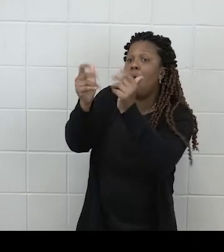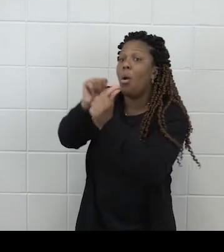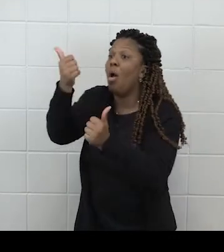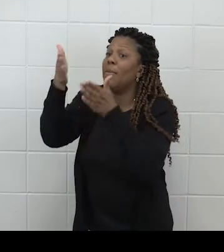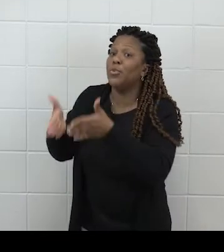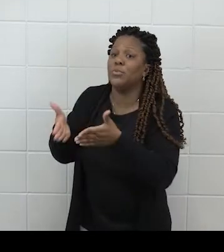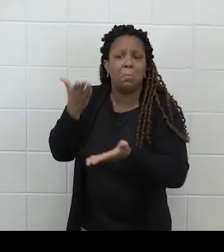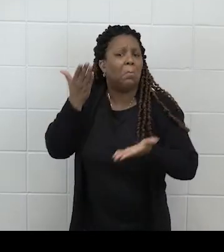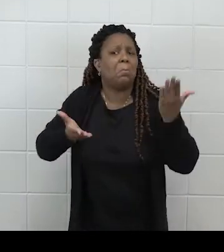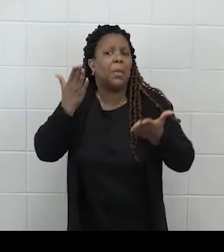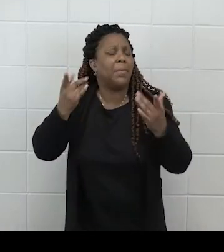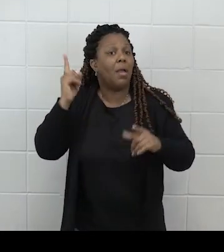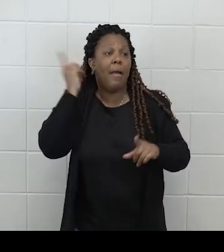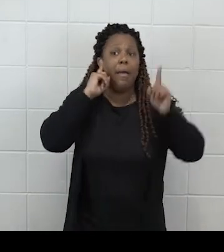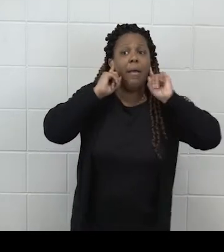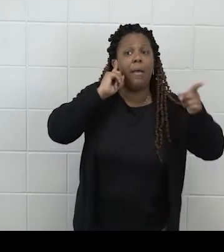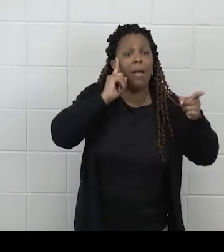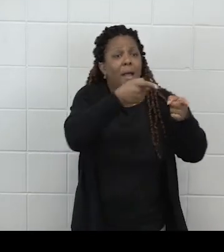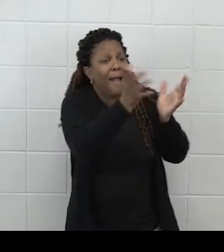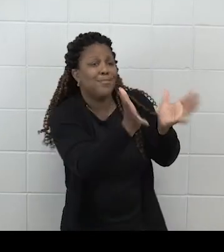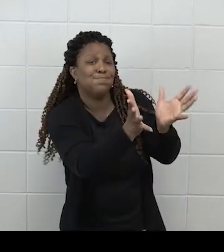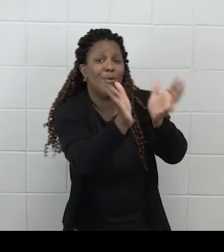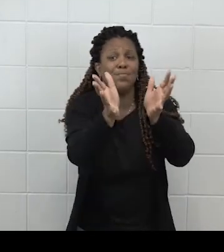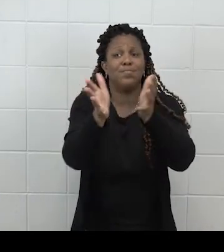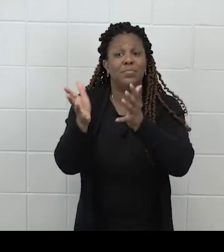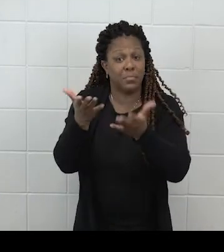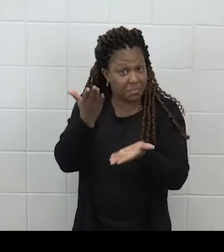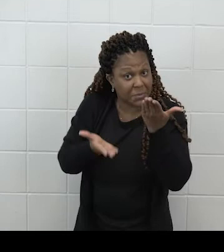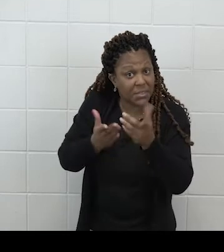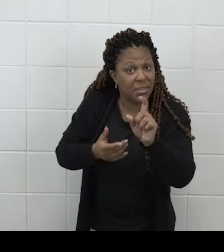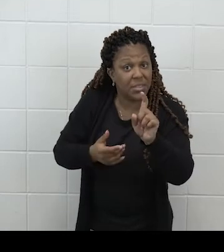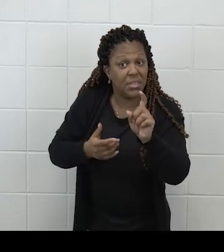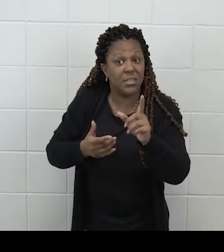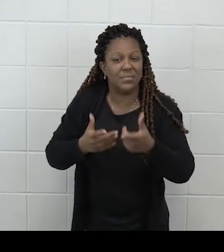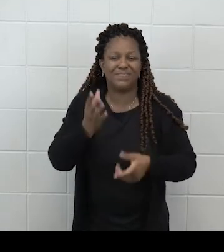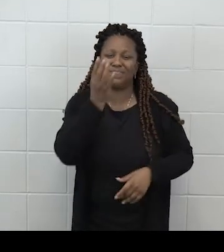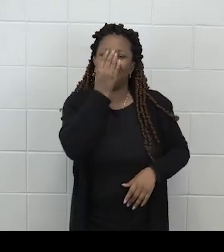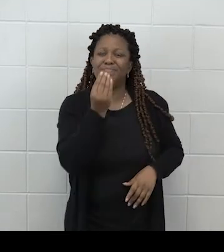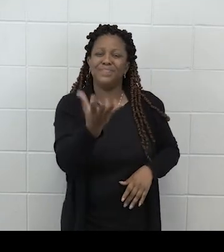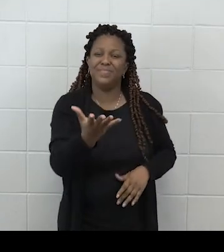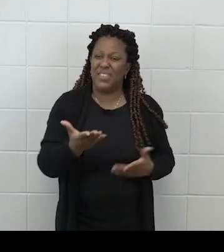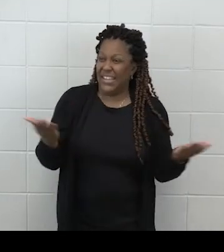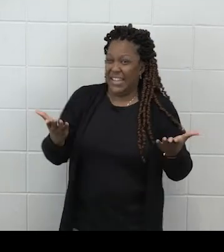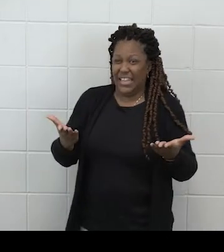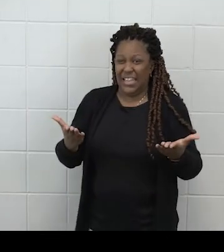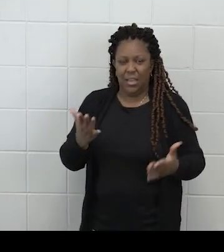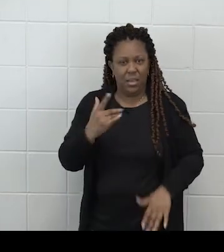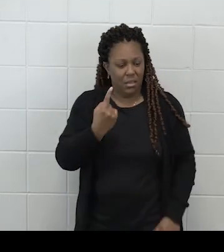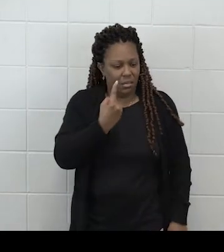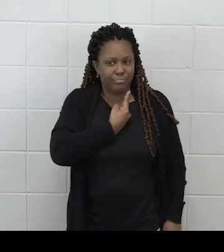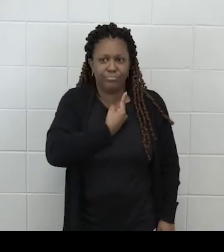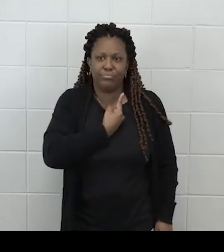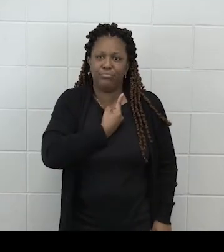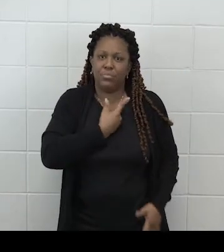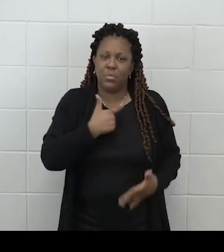It's just that it can be scary out here all alone. And I know I smile a lot,